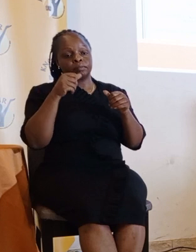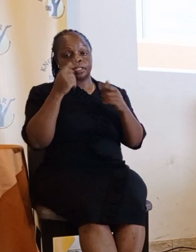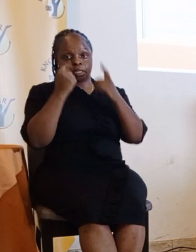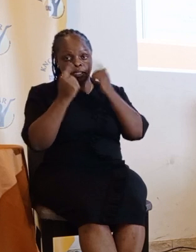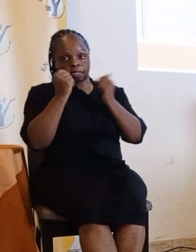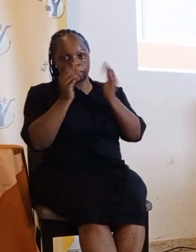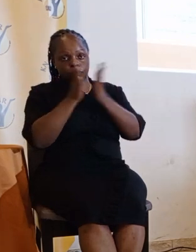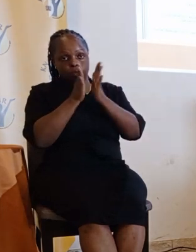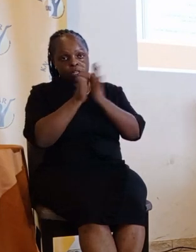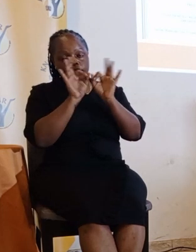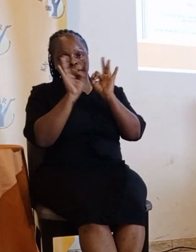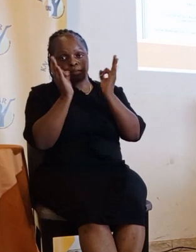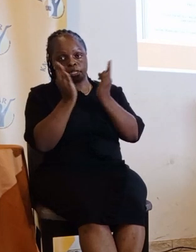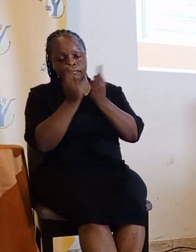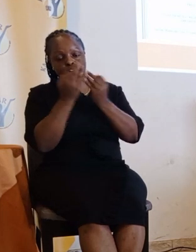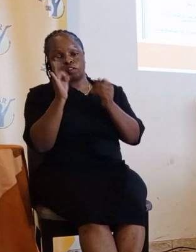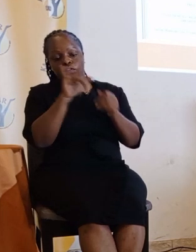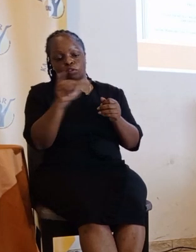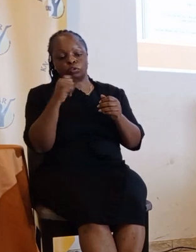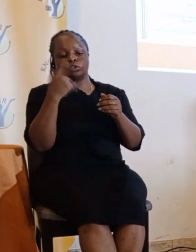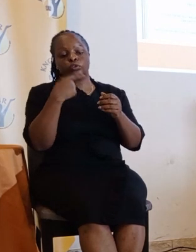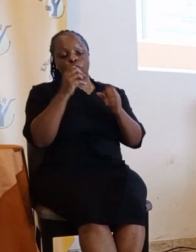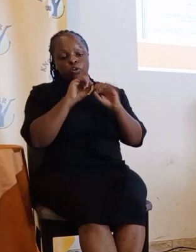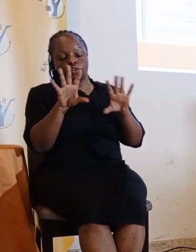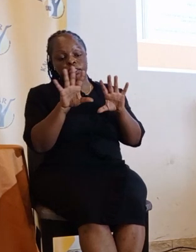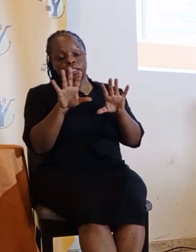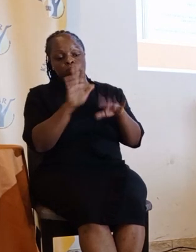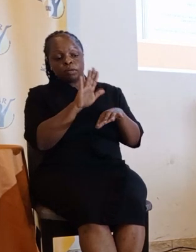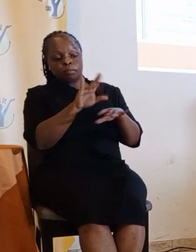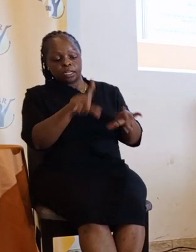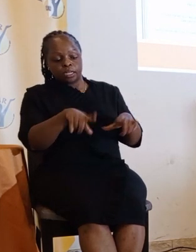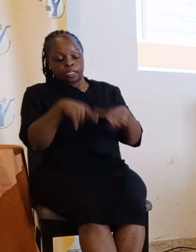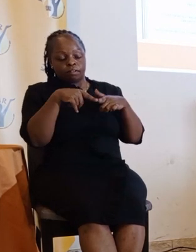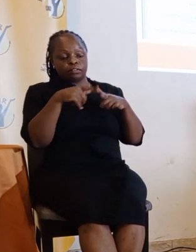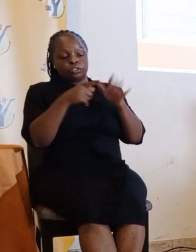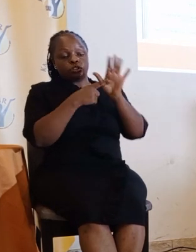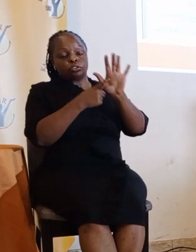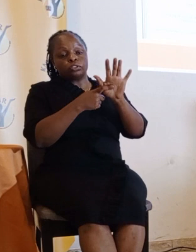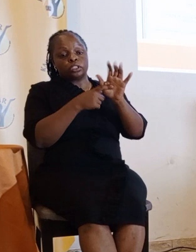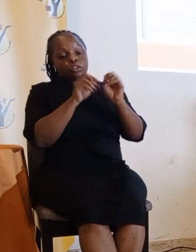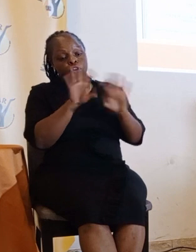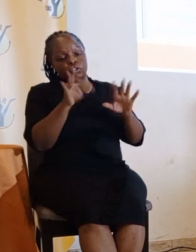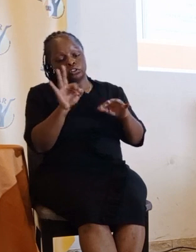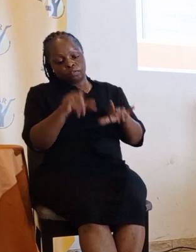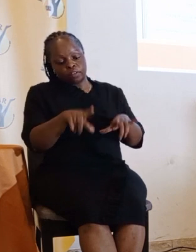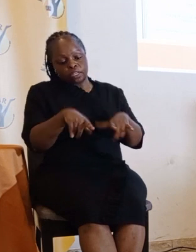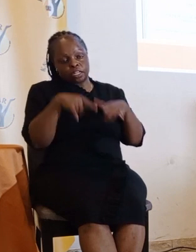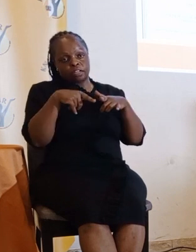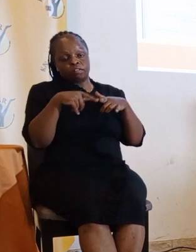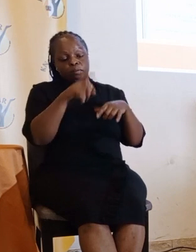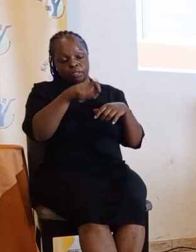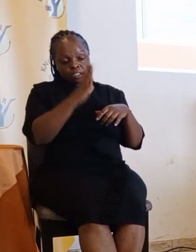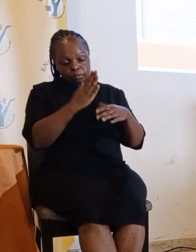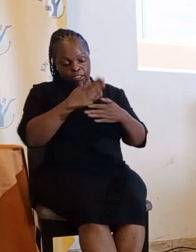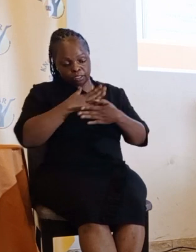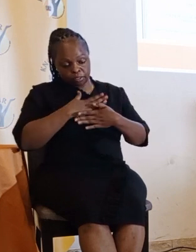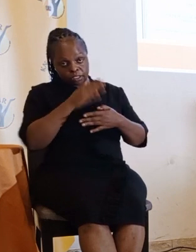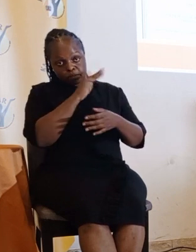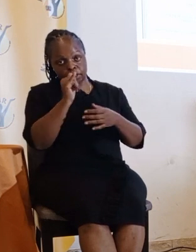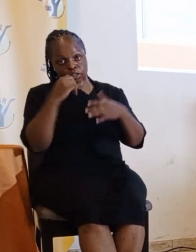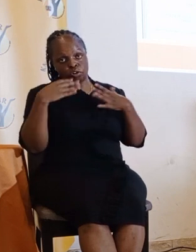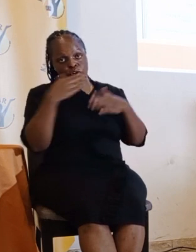lost their lives and reiterates that the right to life is sacrosanct and one that needs to be respected by